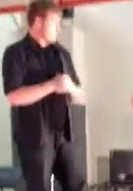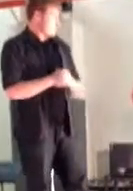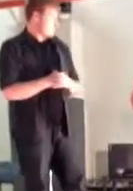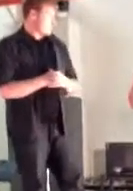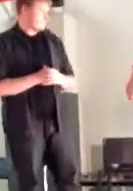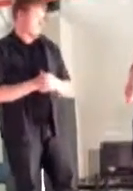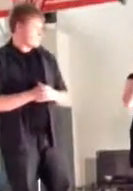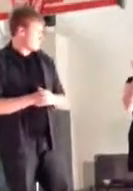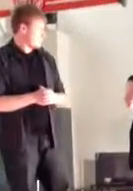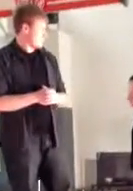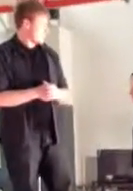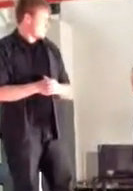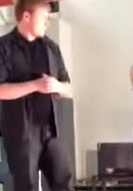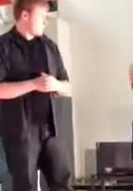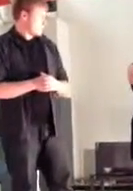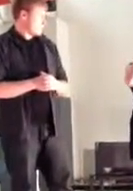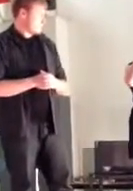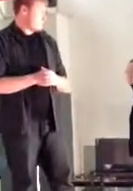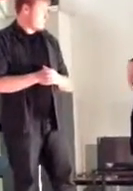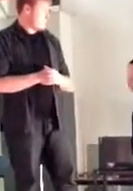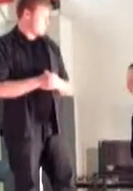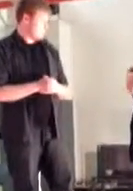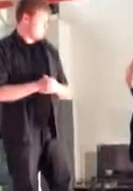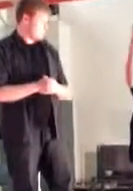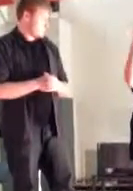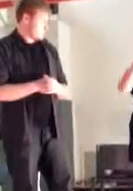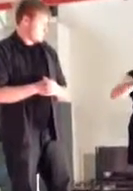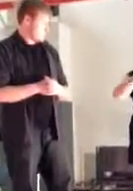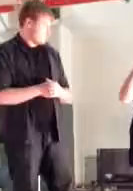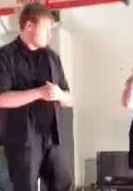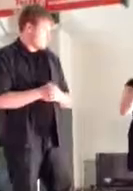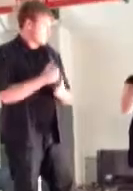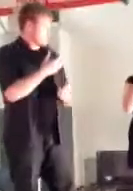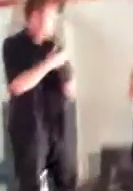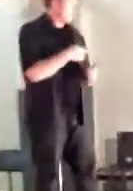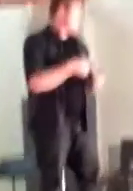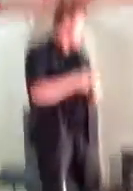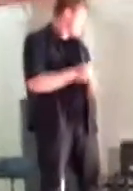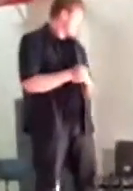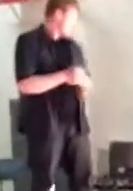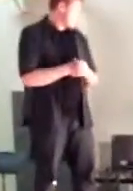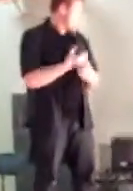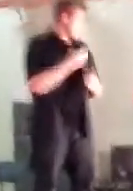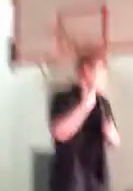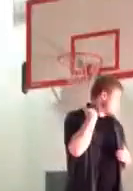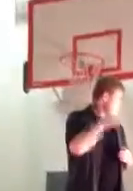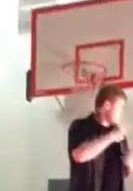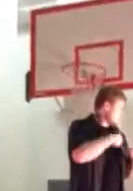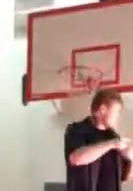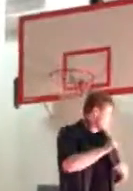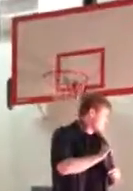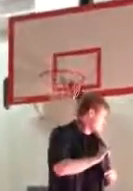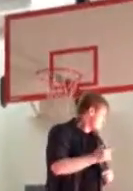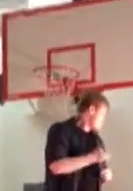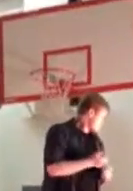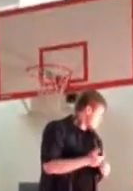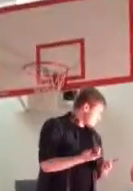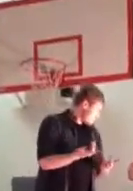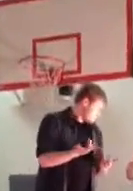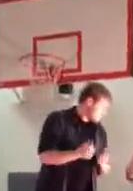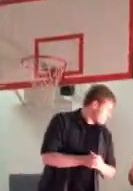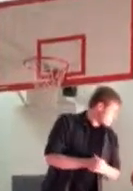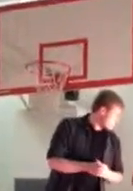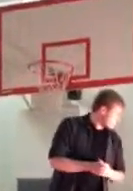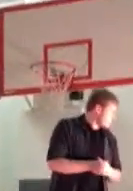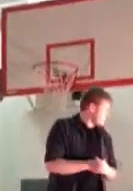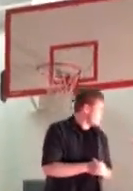Okay, we are also going to teach you some Christmas signs, if you want to. Why don't you just, religious